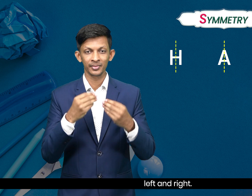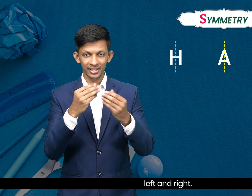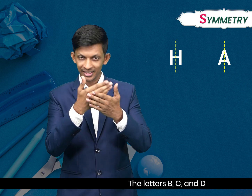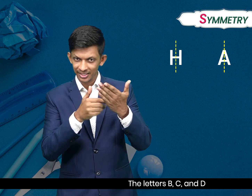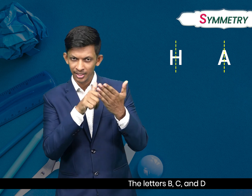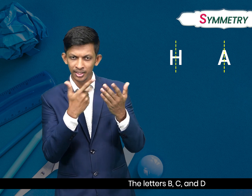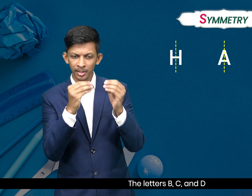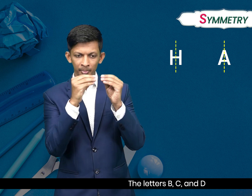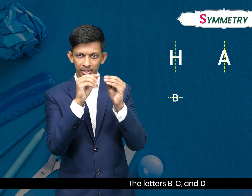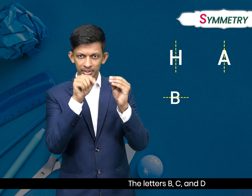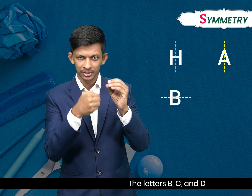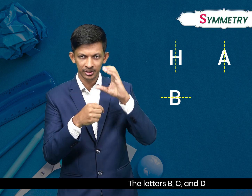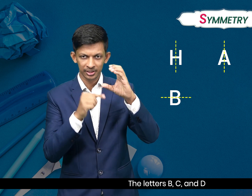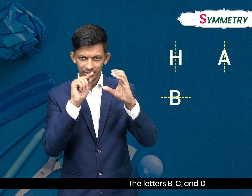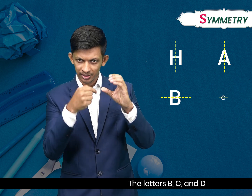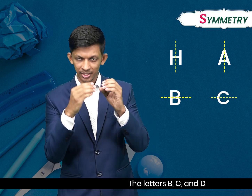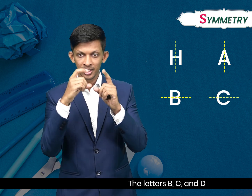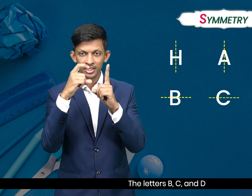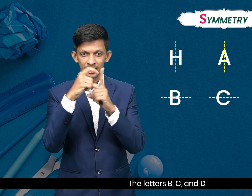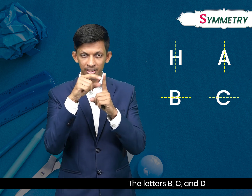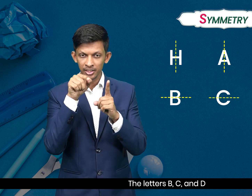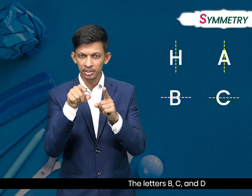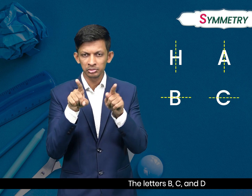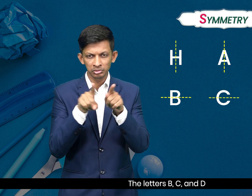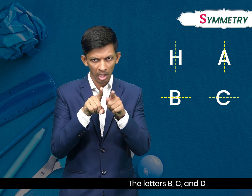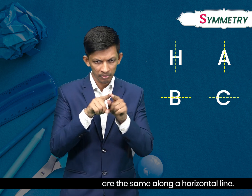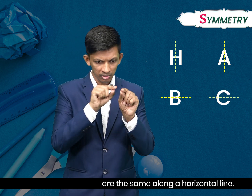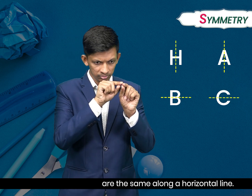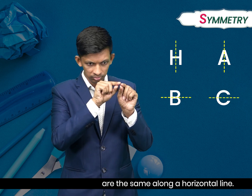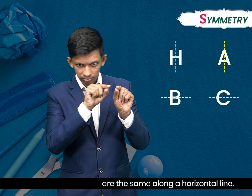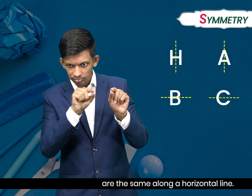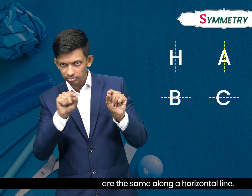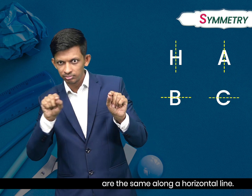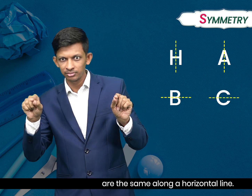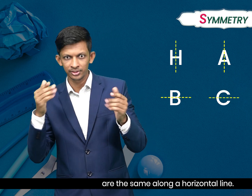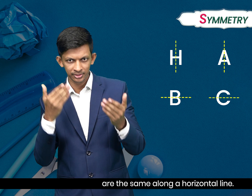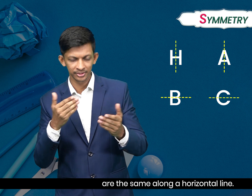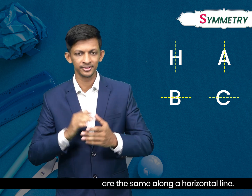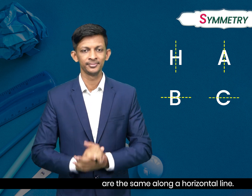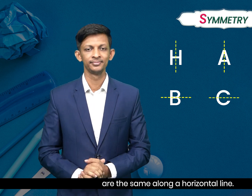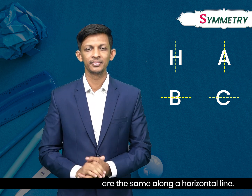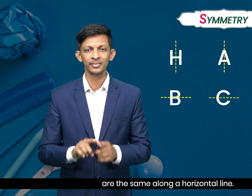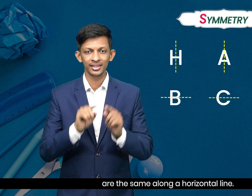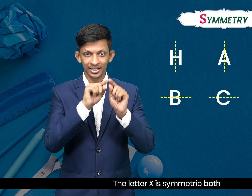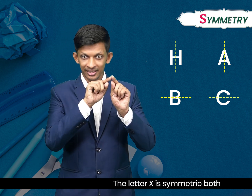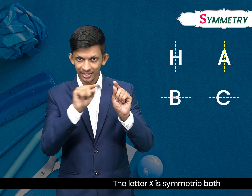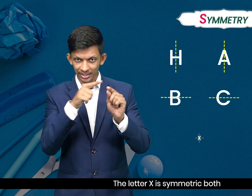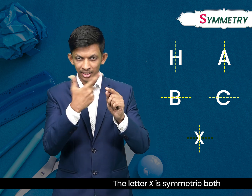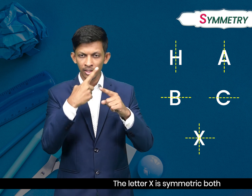The letters B, C and D are the same along a horizontal line. The letter X